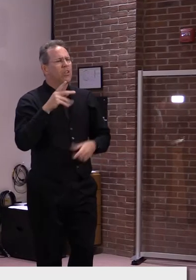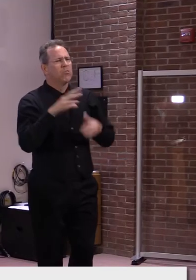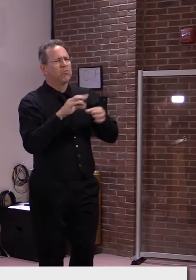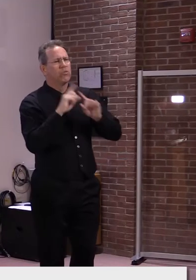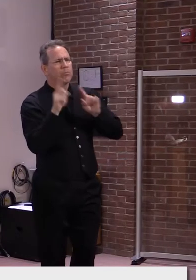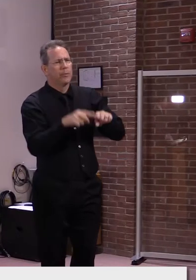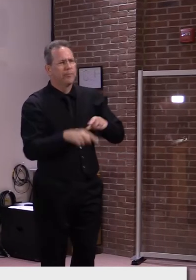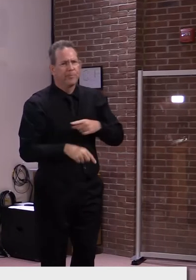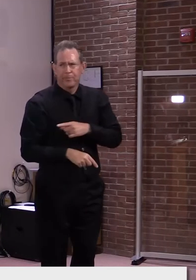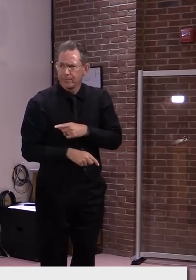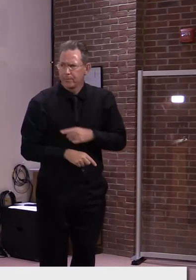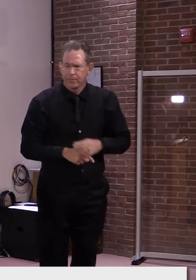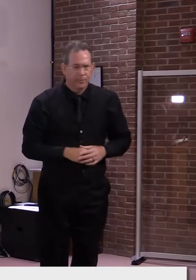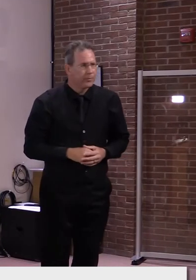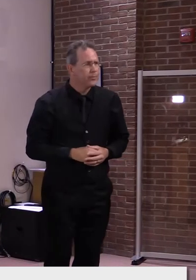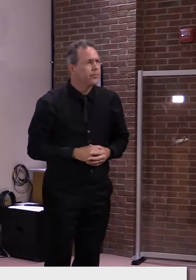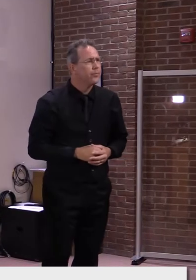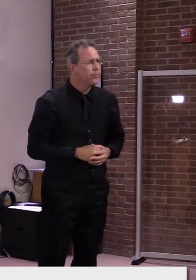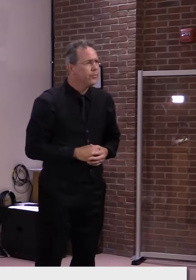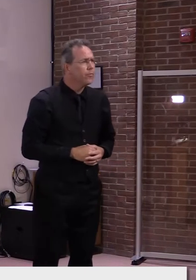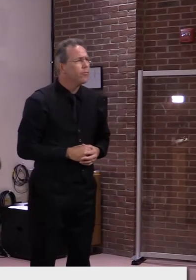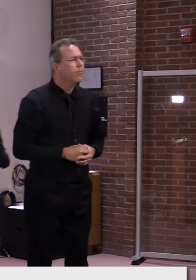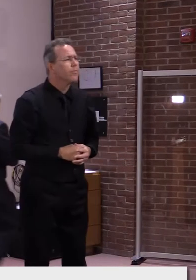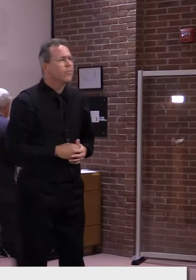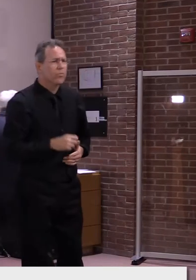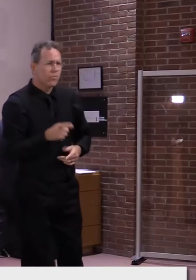Yeah, Eric, so you're talking about 70% of the full population?